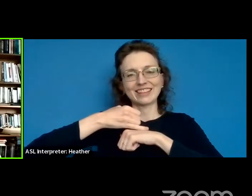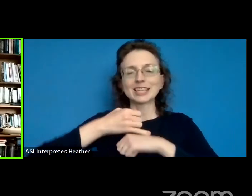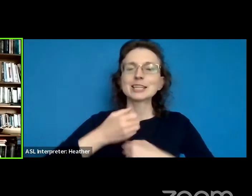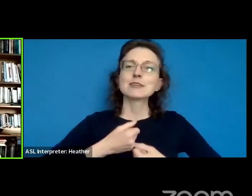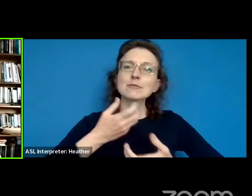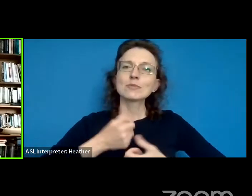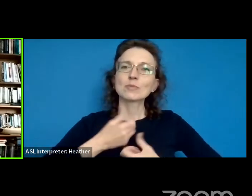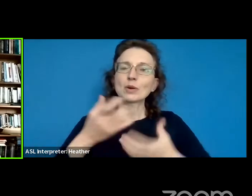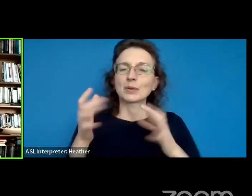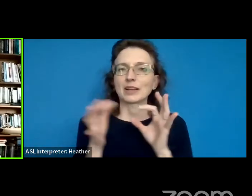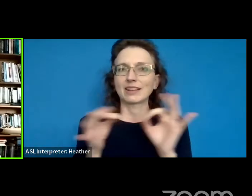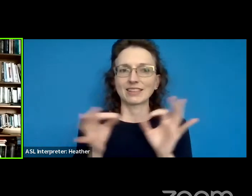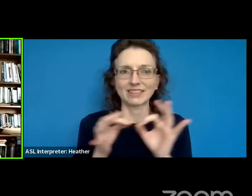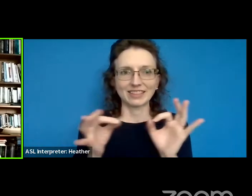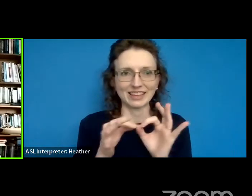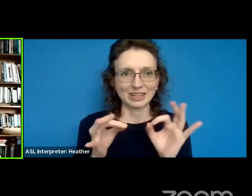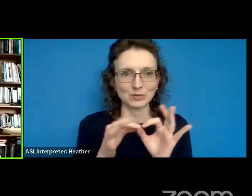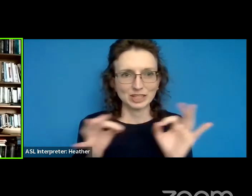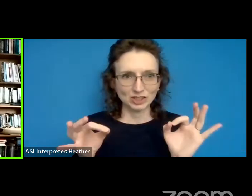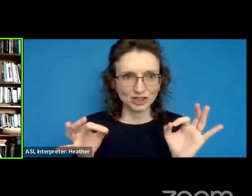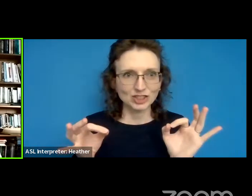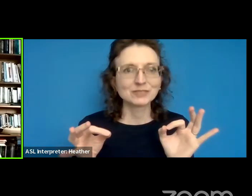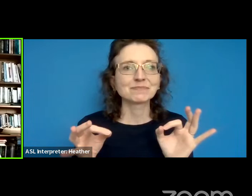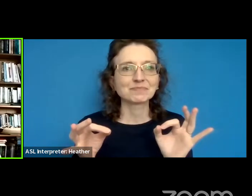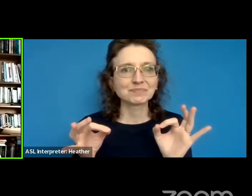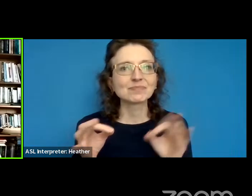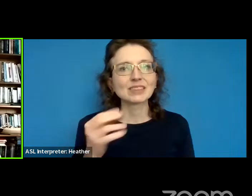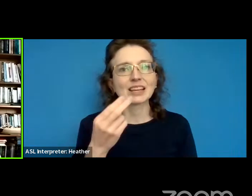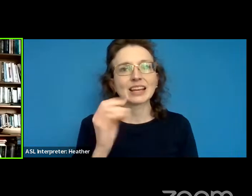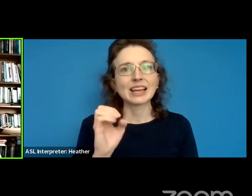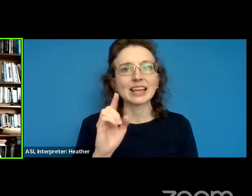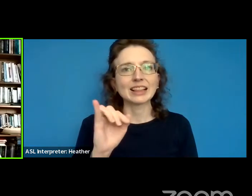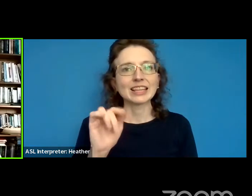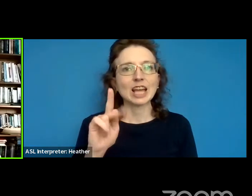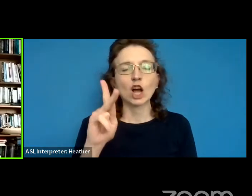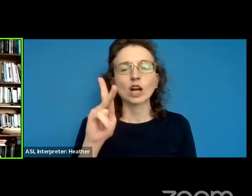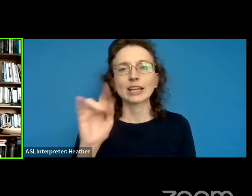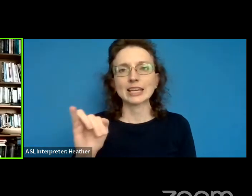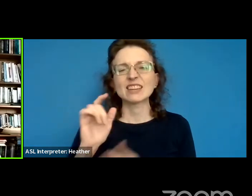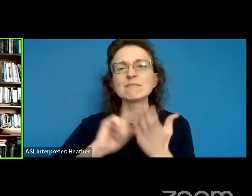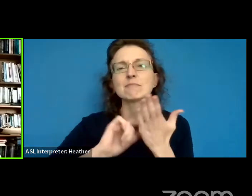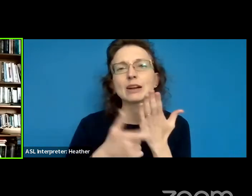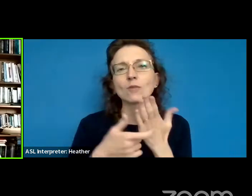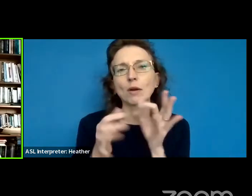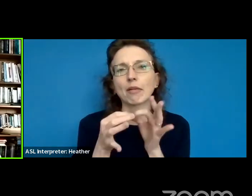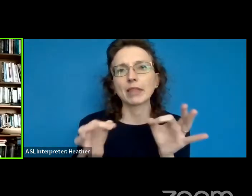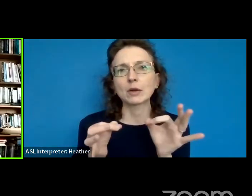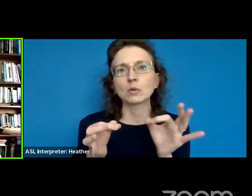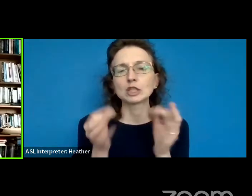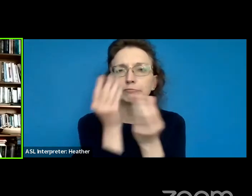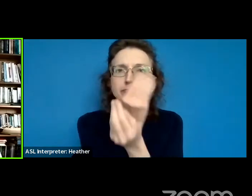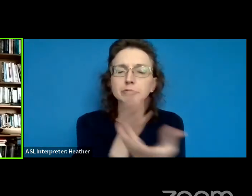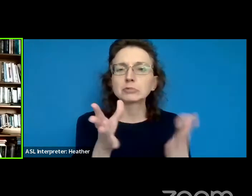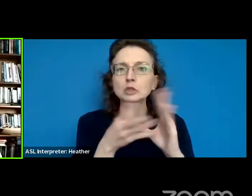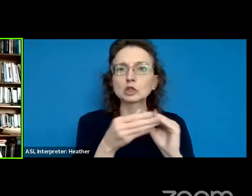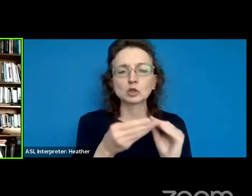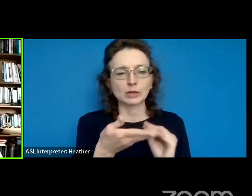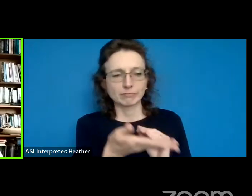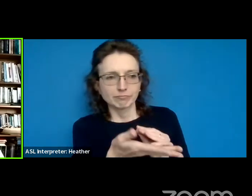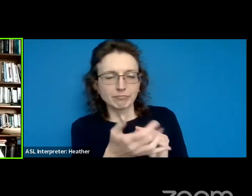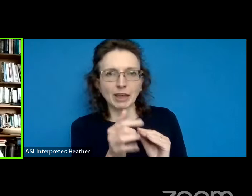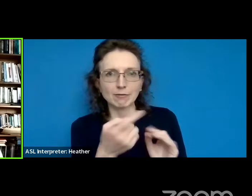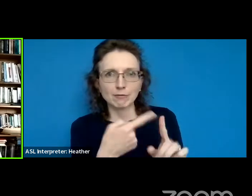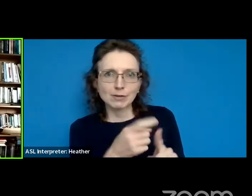language or the heliaki language that are used to tell the story of a particular place.